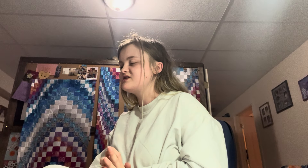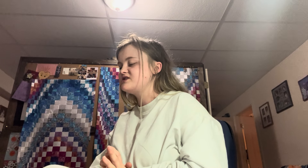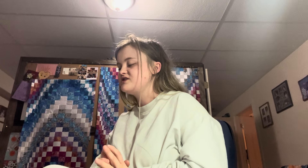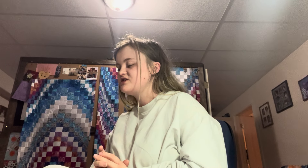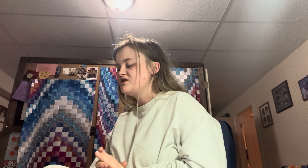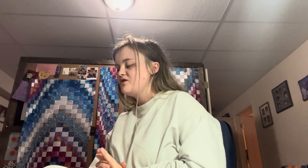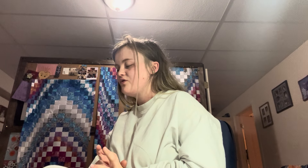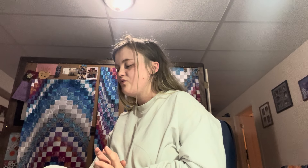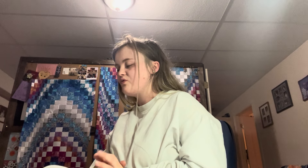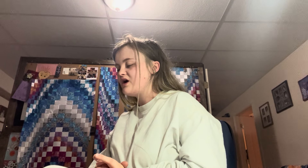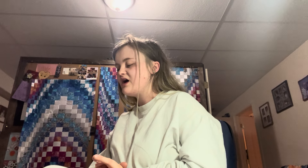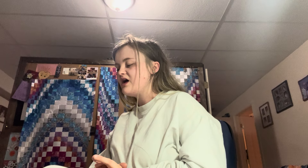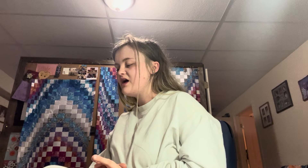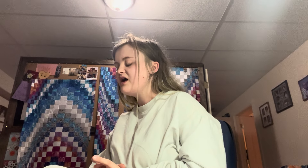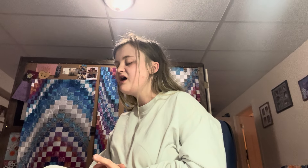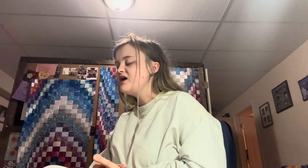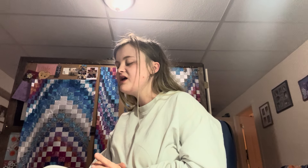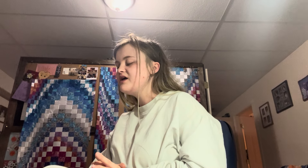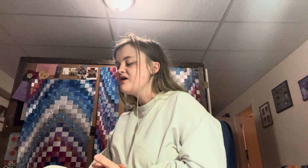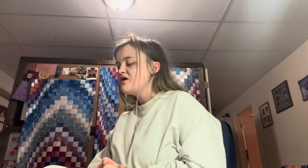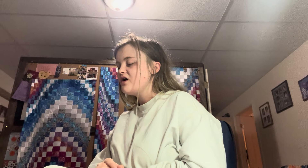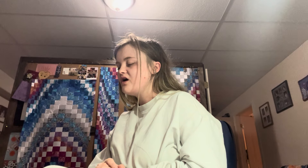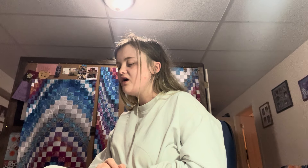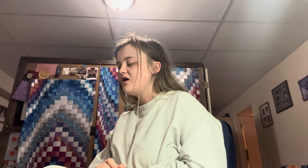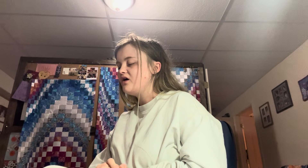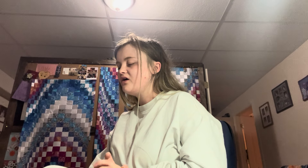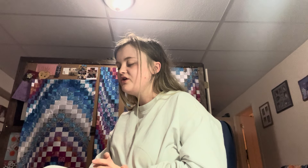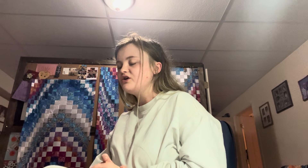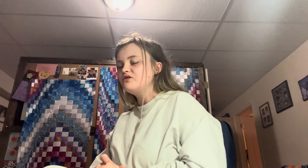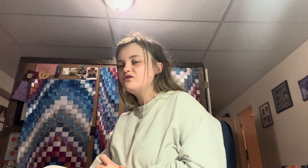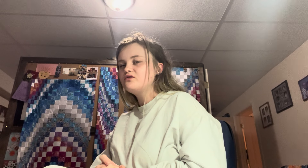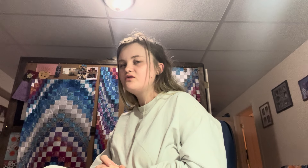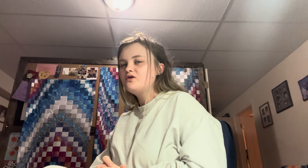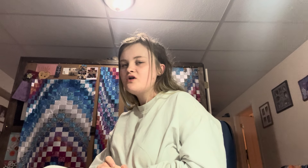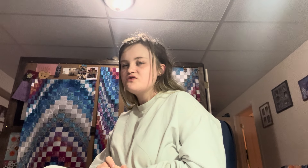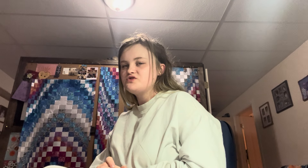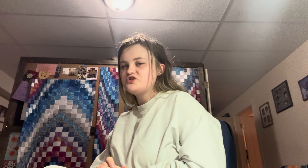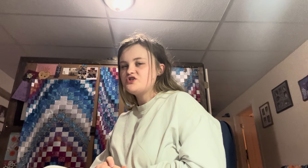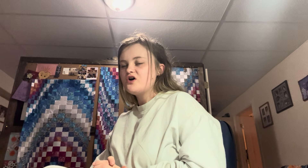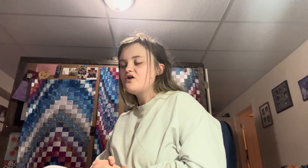obsessed. Why are you so